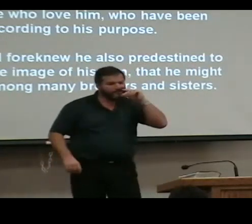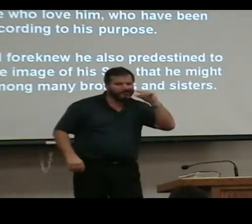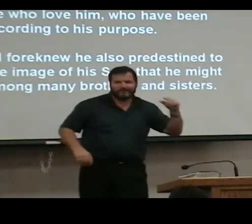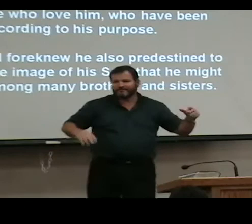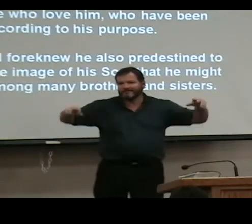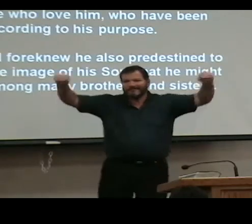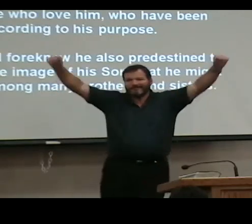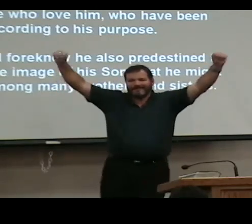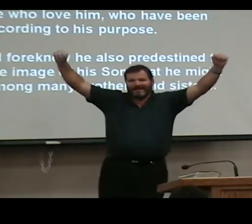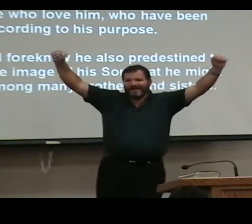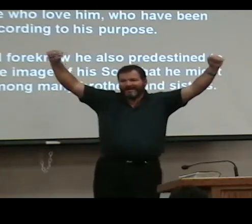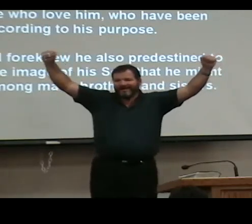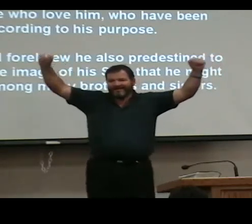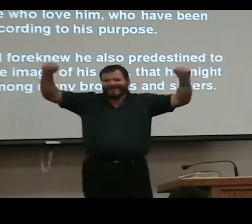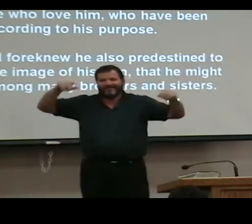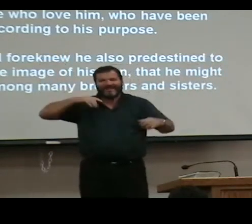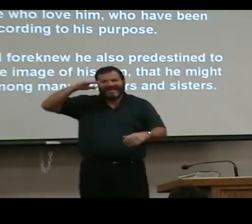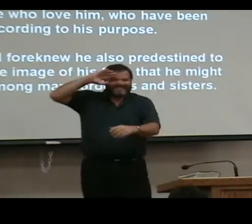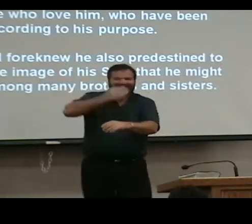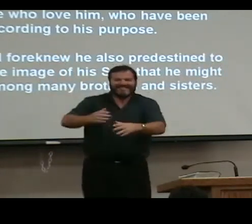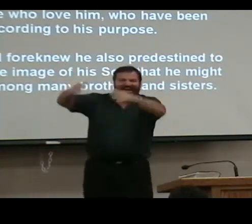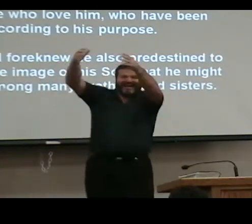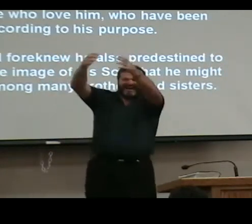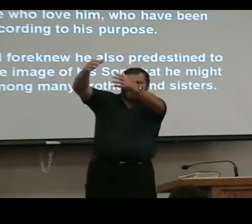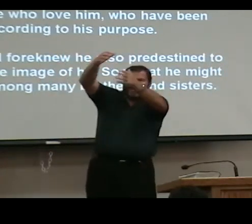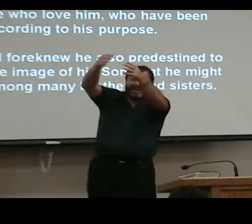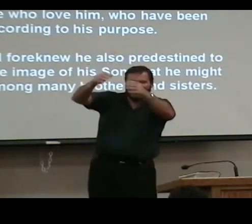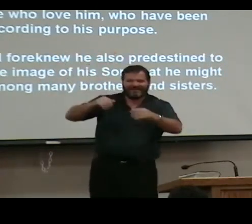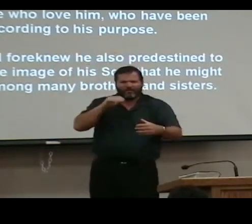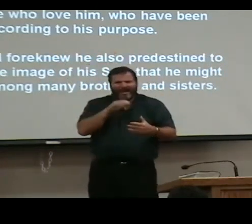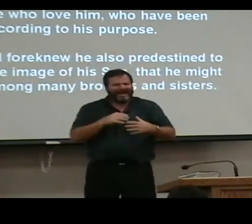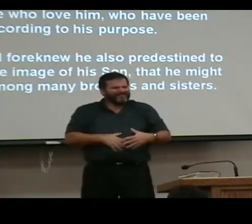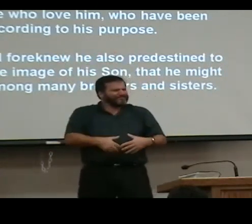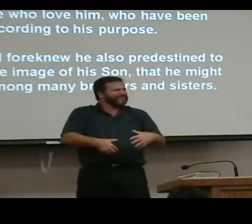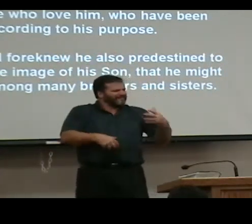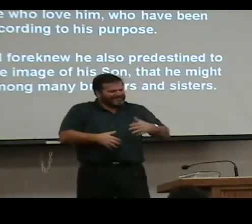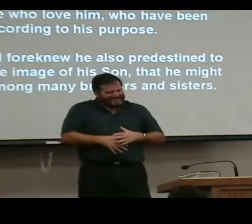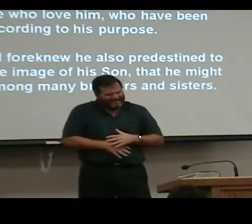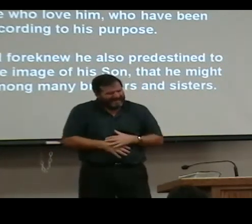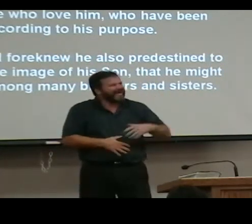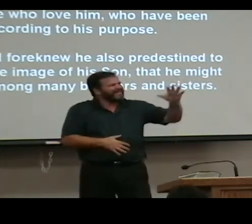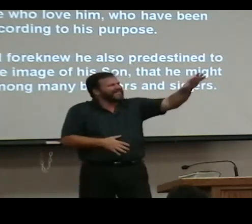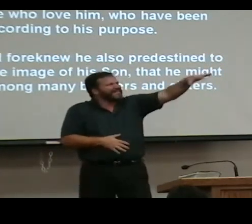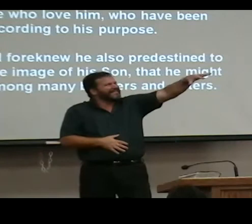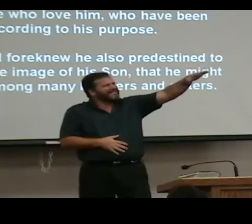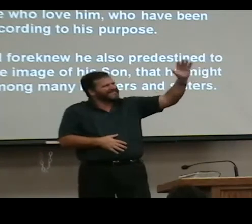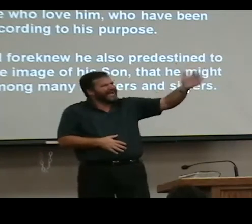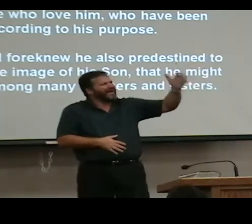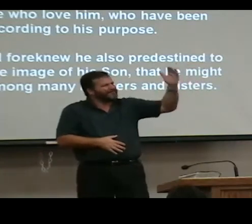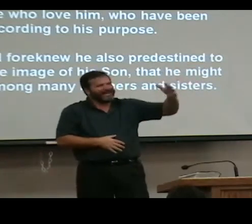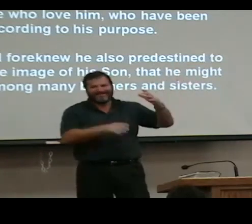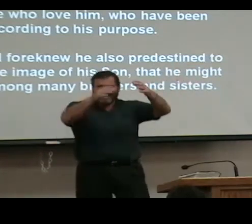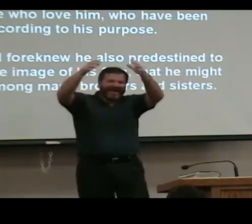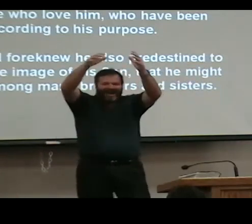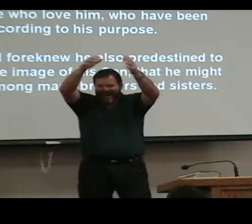He's the one that gets a cigar. Hey, my son. Oh, well, it's time.